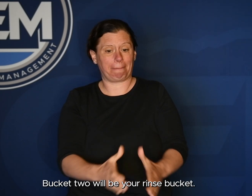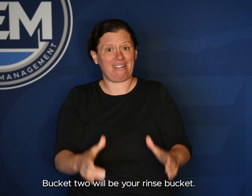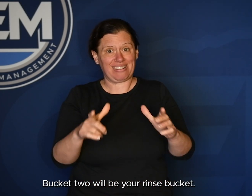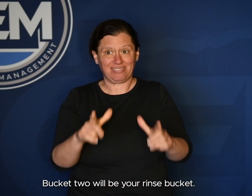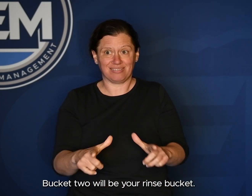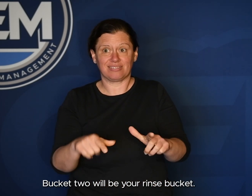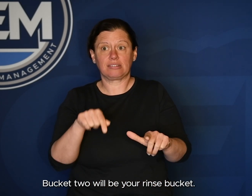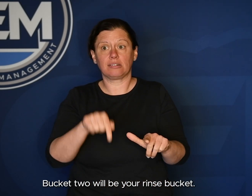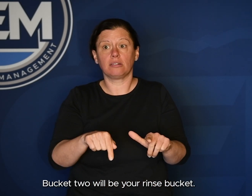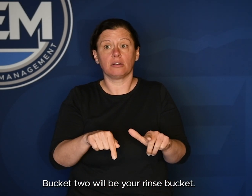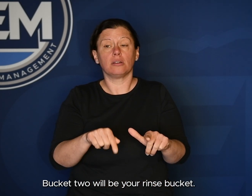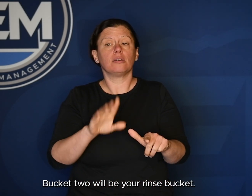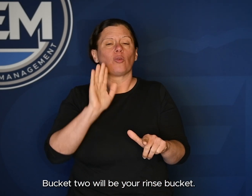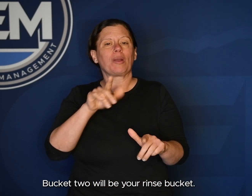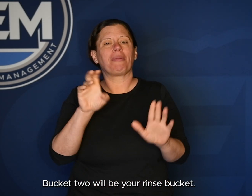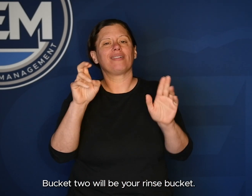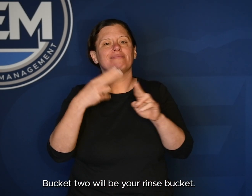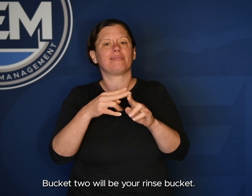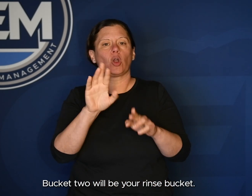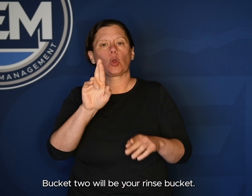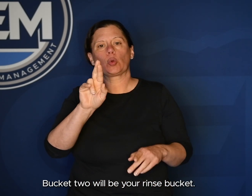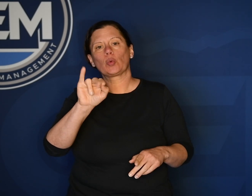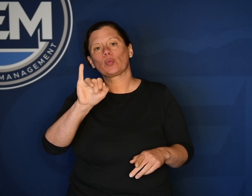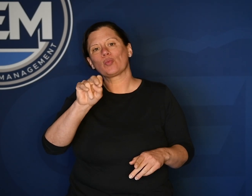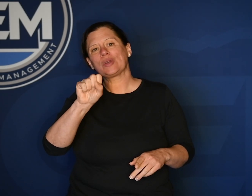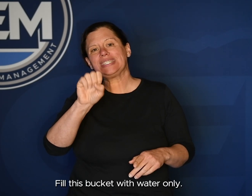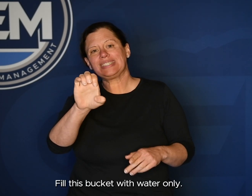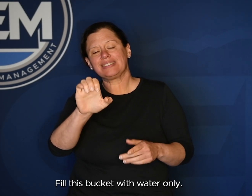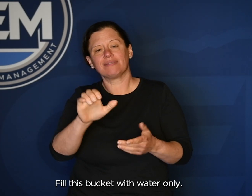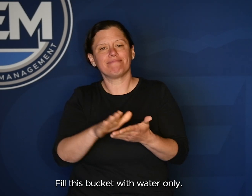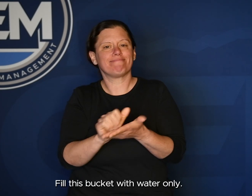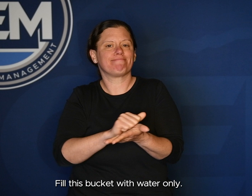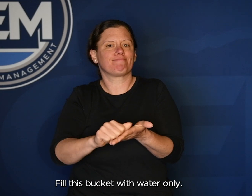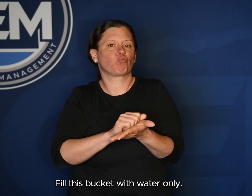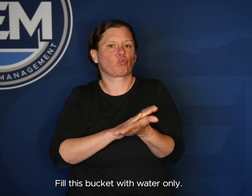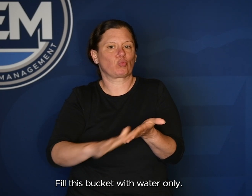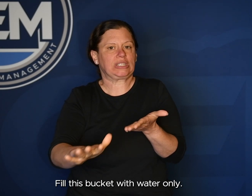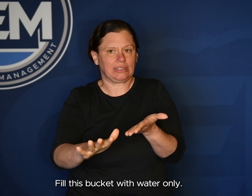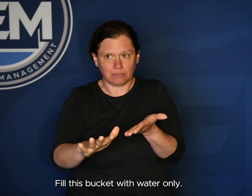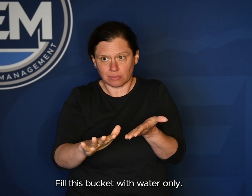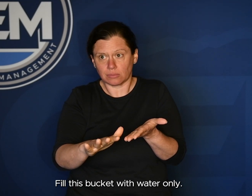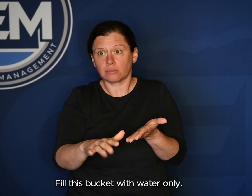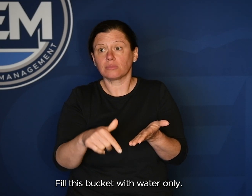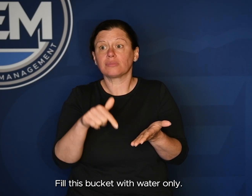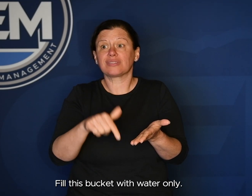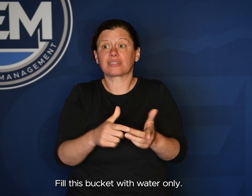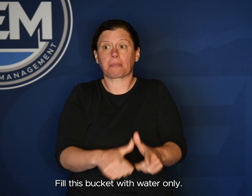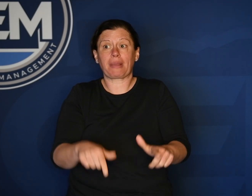Bucket 2 will be your rinse bucket. Fill this bucket with water only.